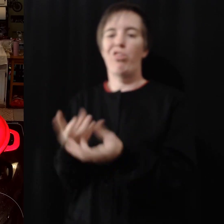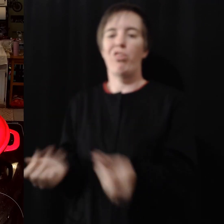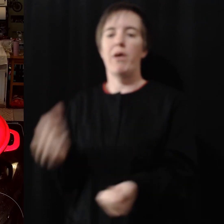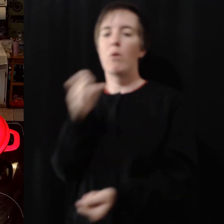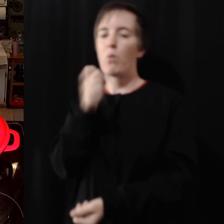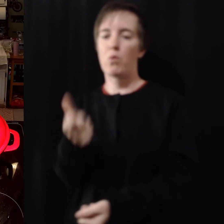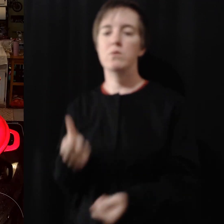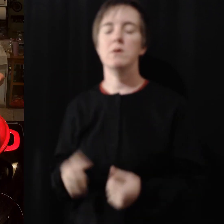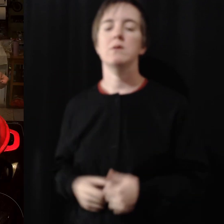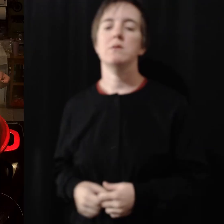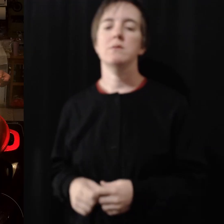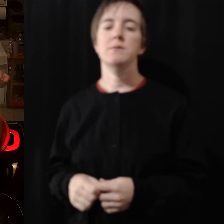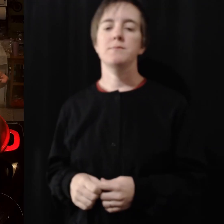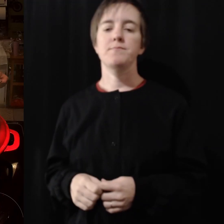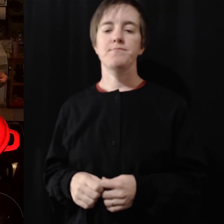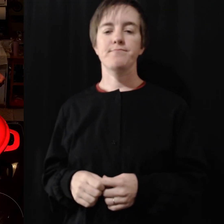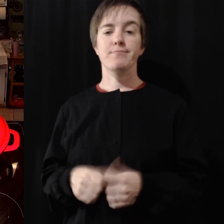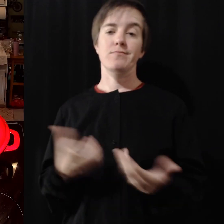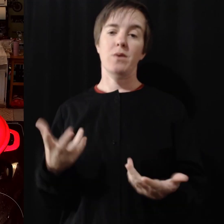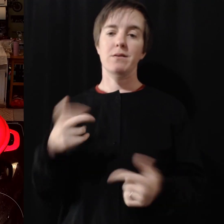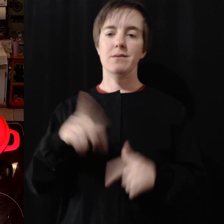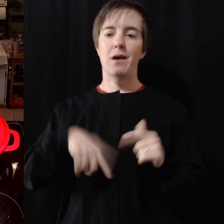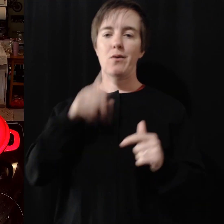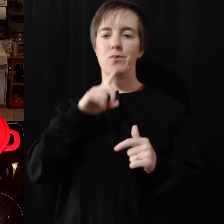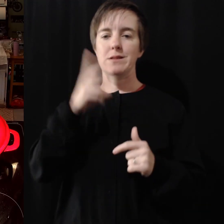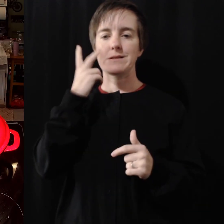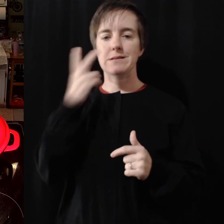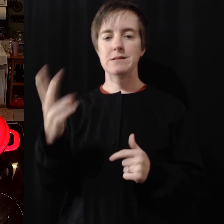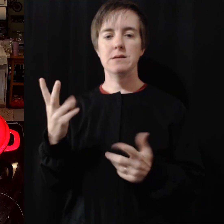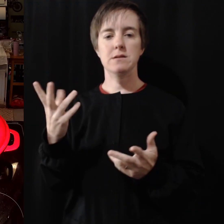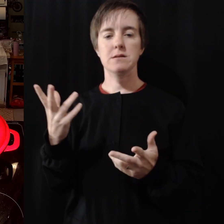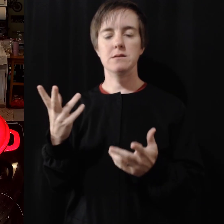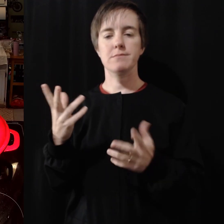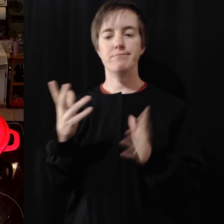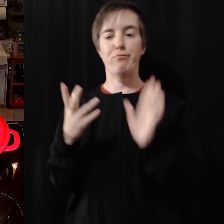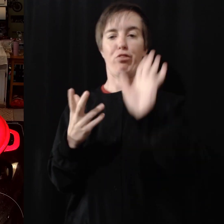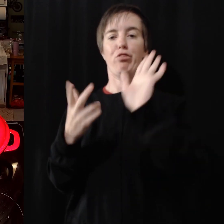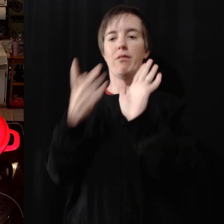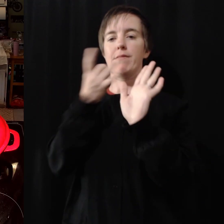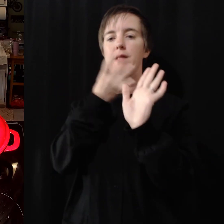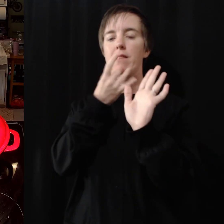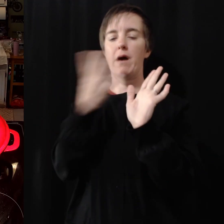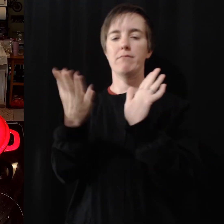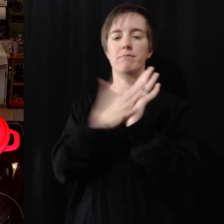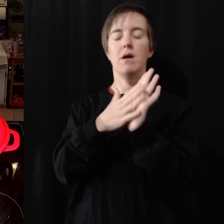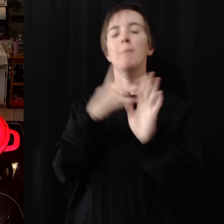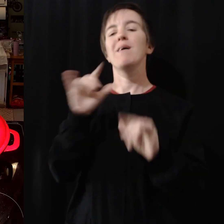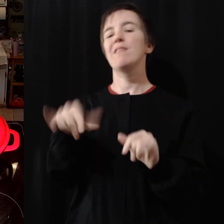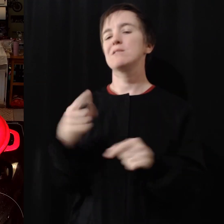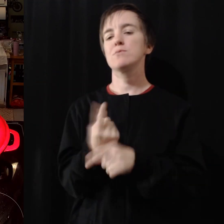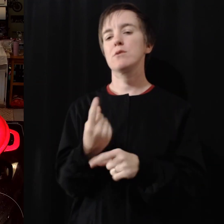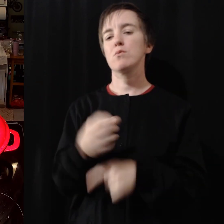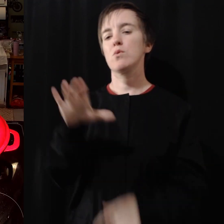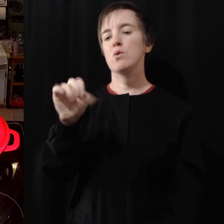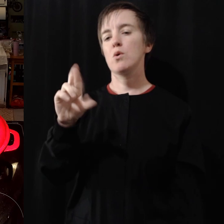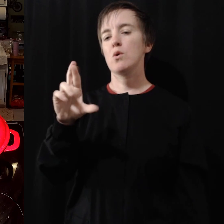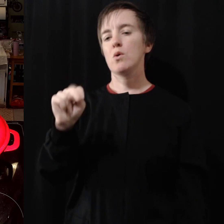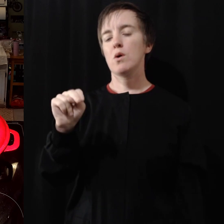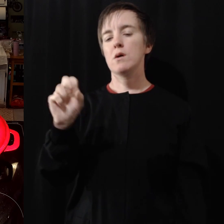together. You can't really see because it's reflected, but that's just the Great Value brand cornstarch I get from Walmart.